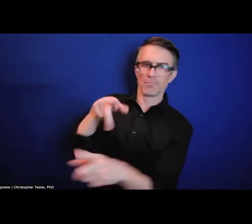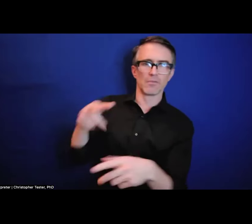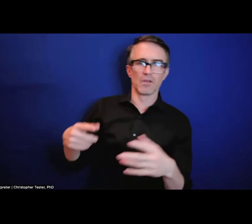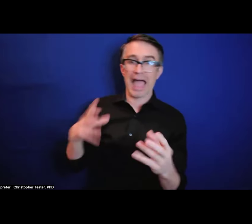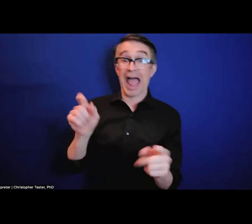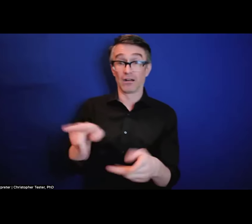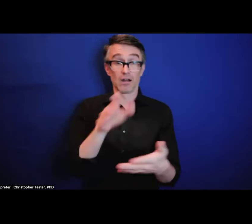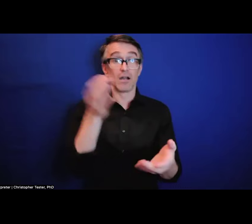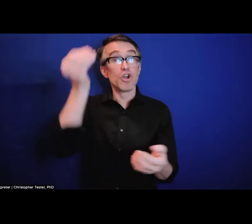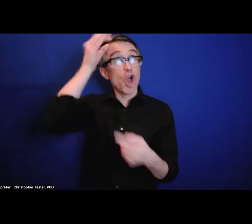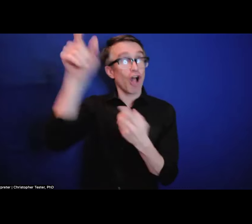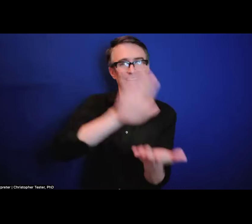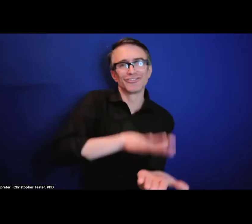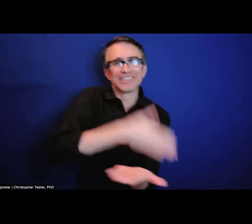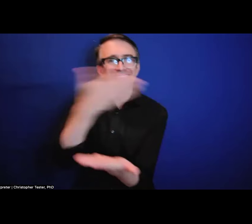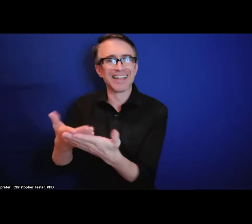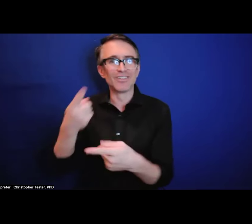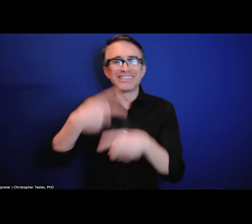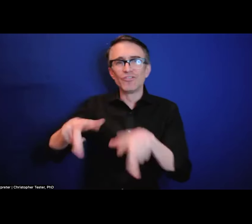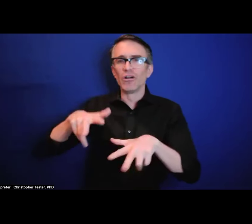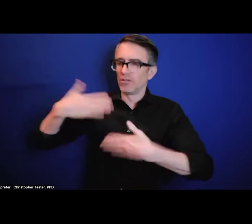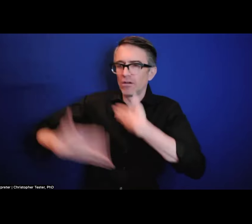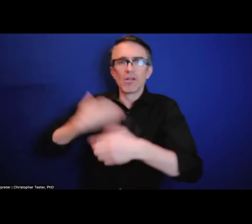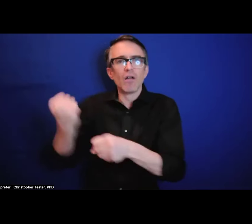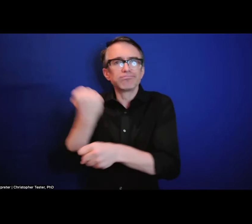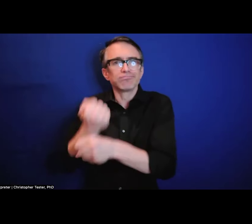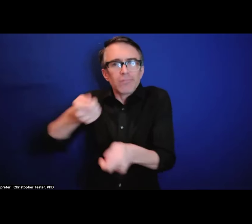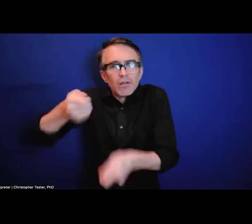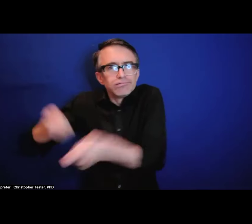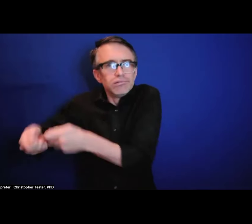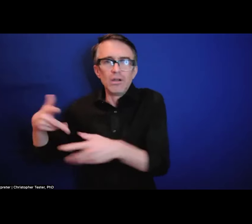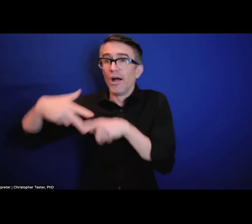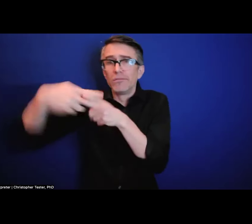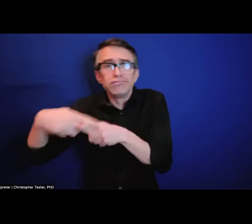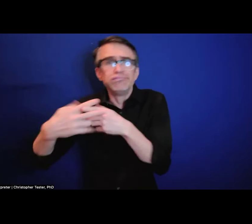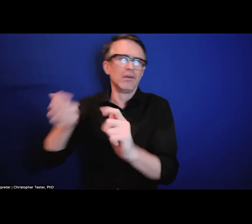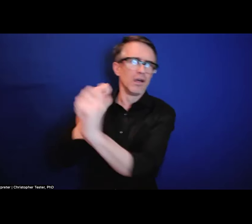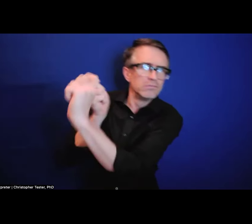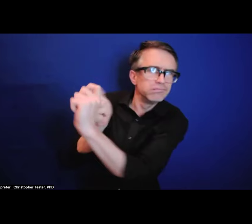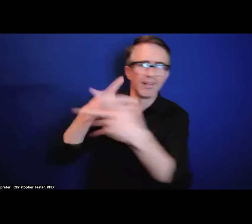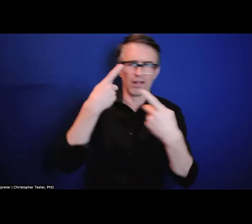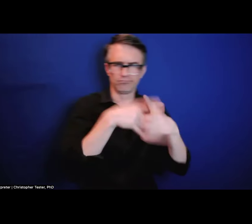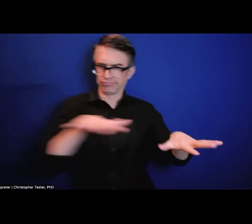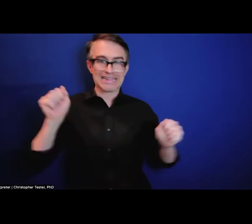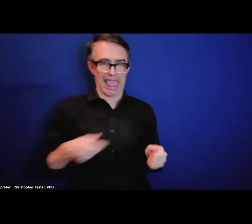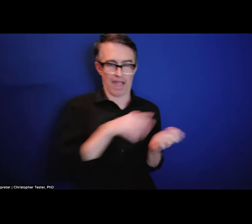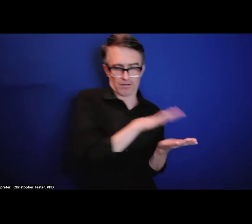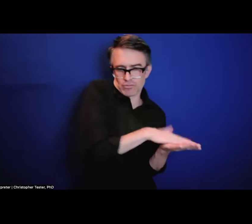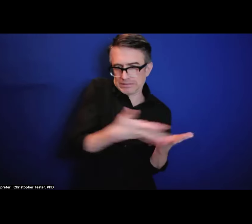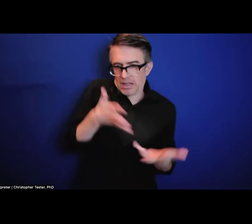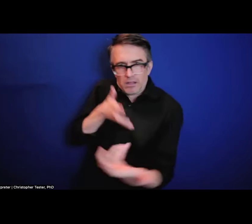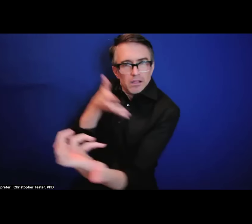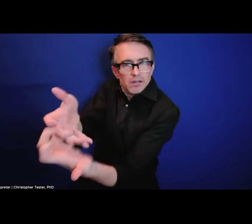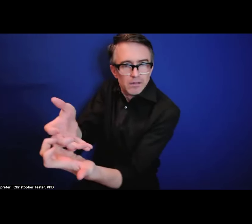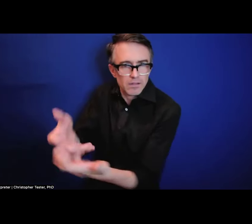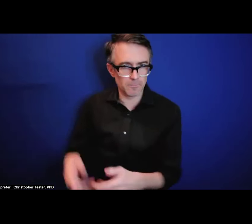services, from the prevention of non-communicable diseases to the provision of rehabilitation. A crucial step in this